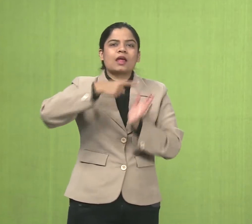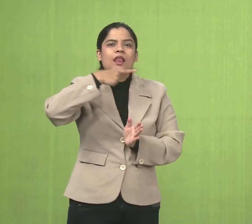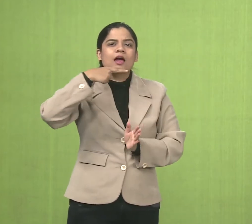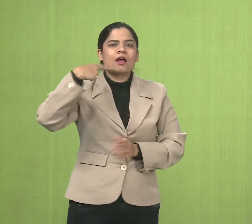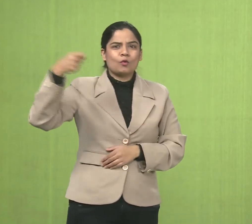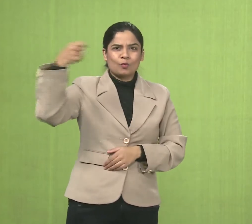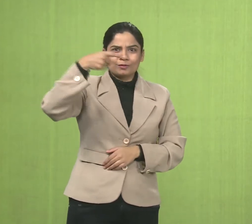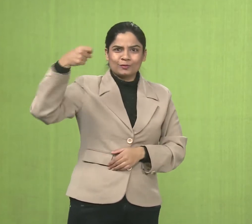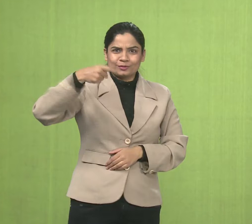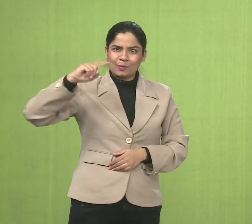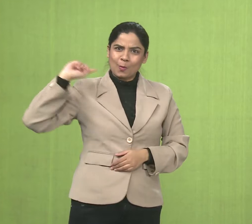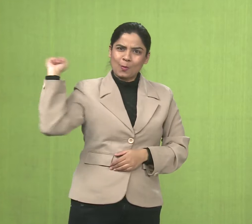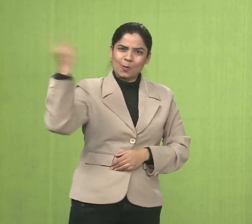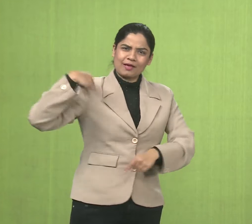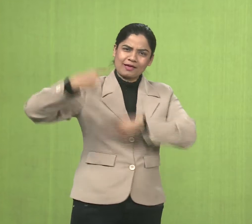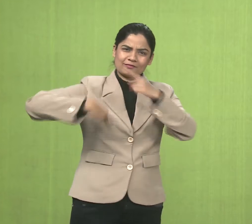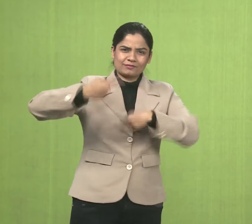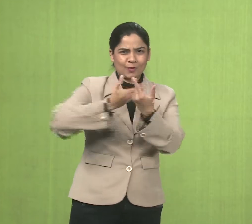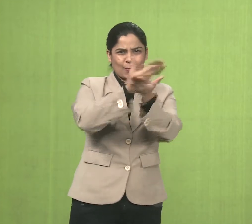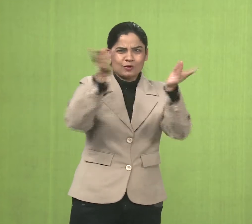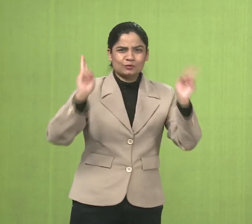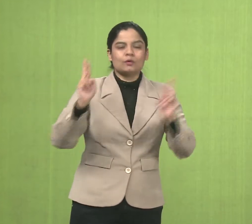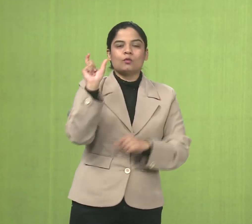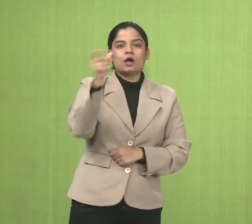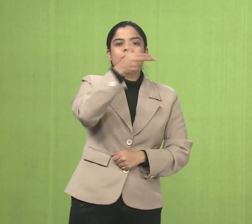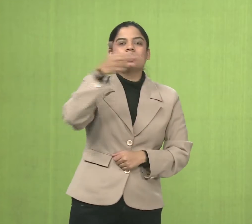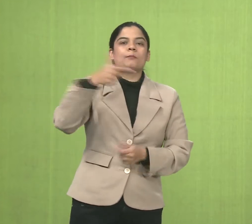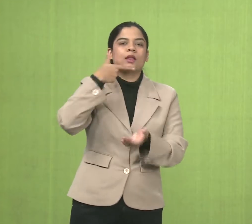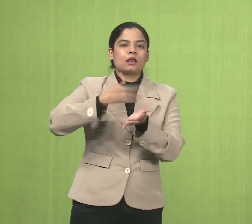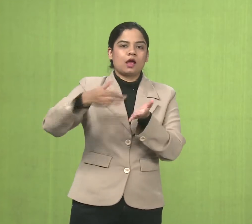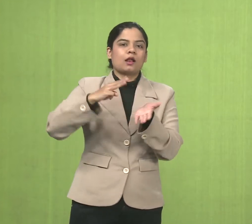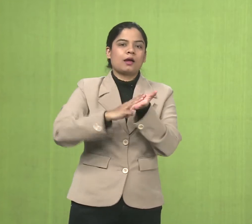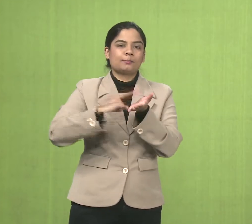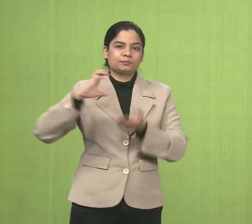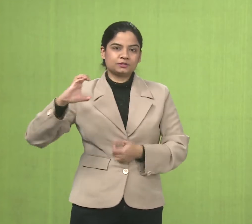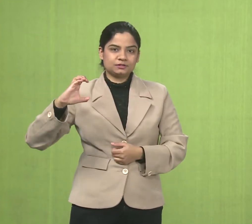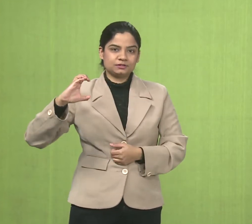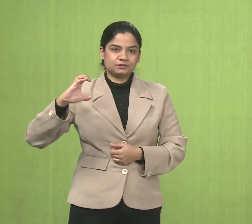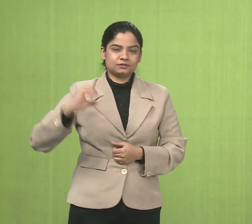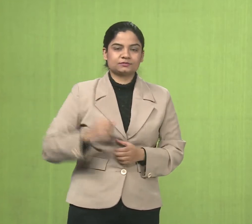called menstruation. Every month they go through that. So that is called period.